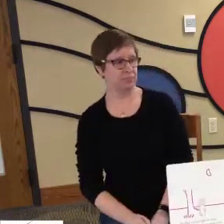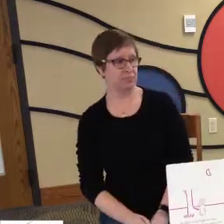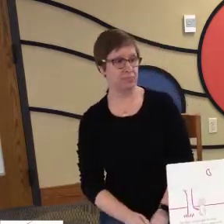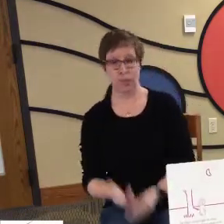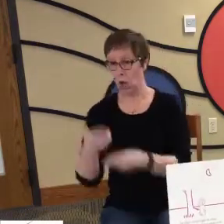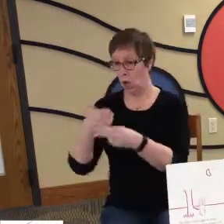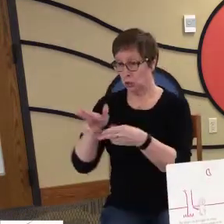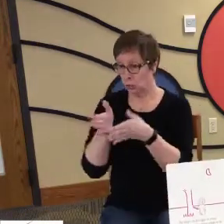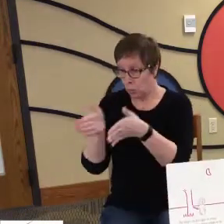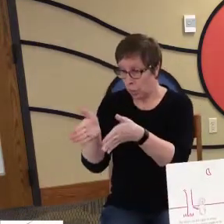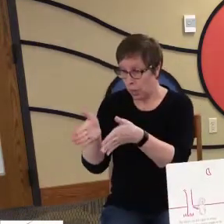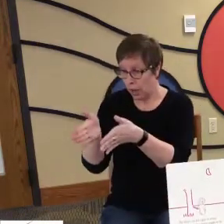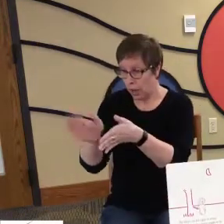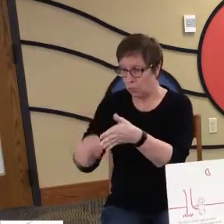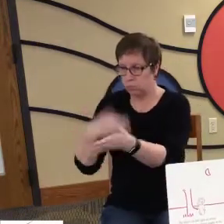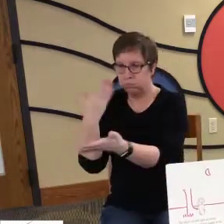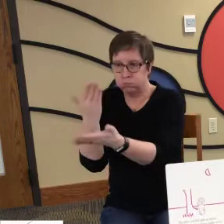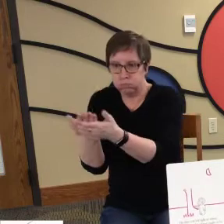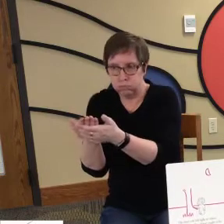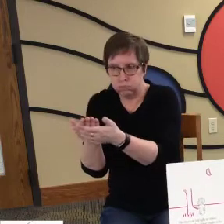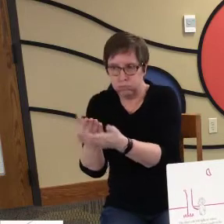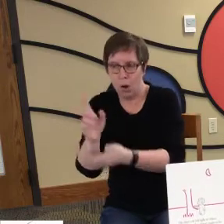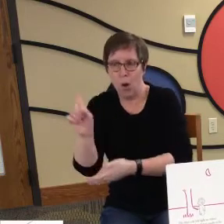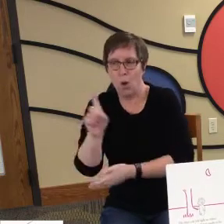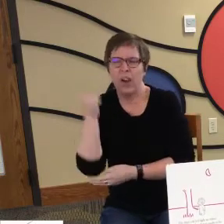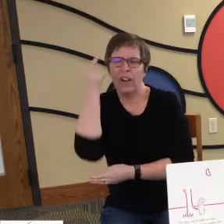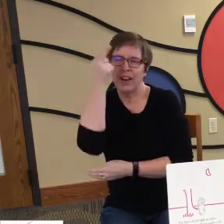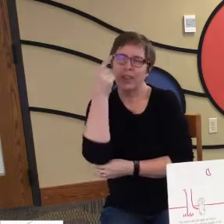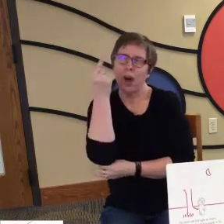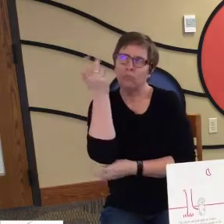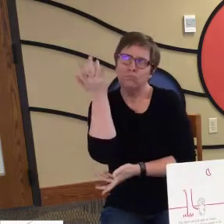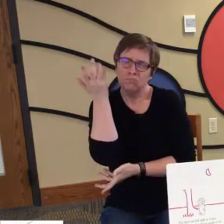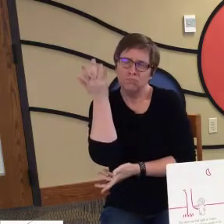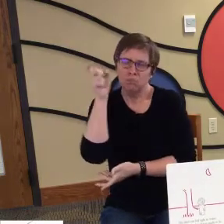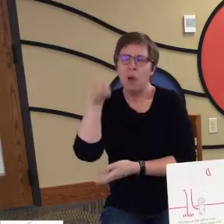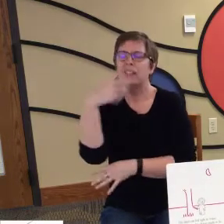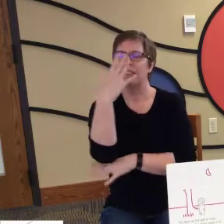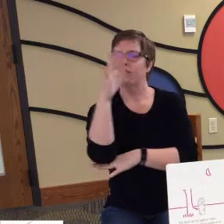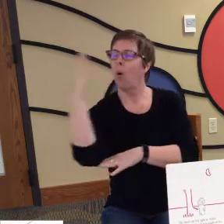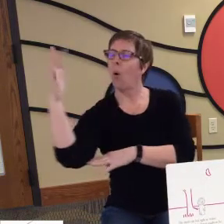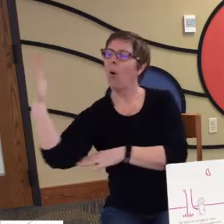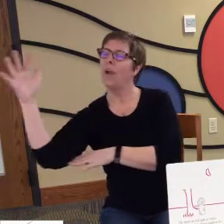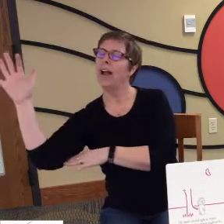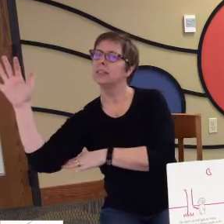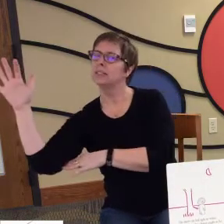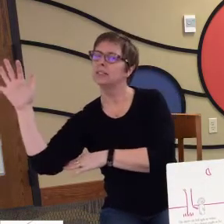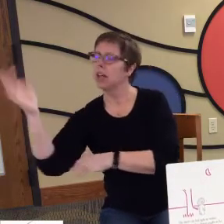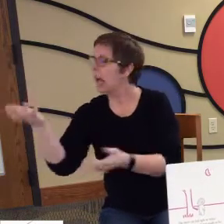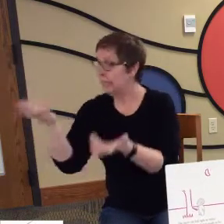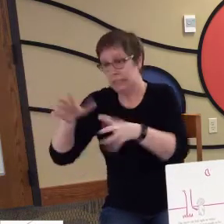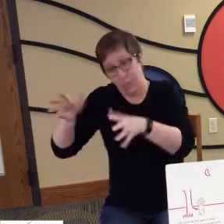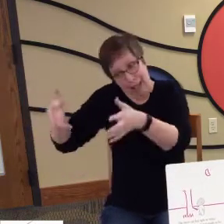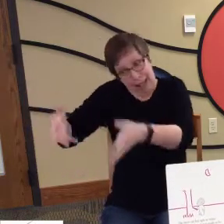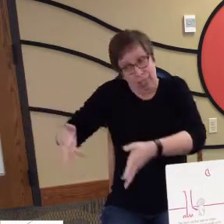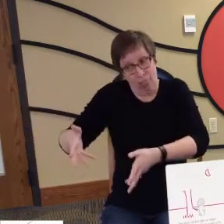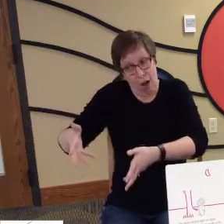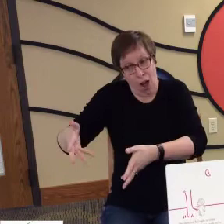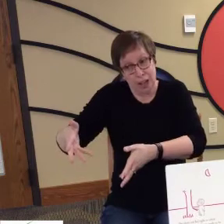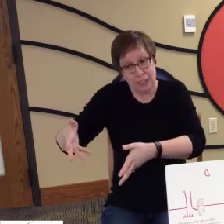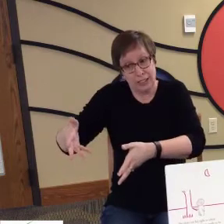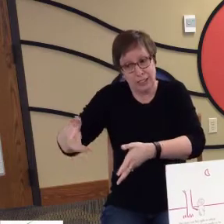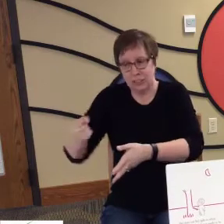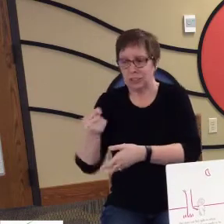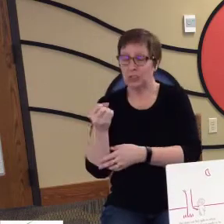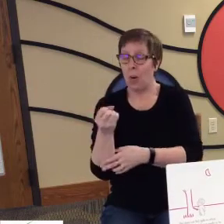The shortcut led right to where Harold thought a forest ought to be. He didn't want to get lost in the woods,